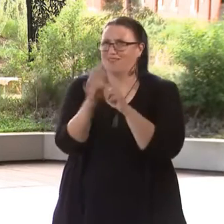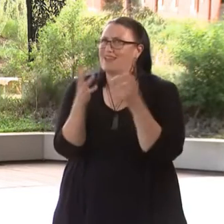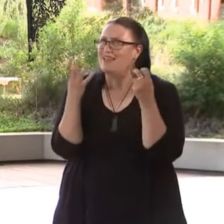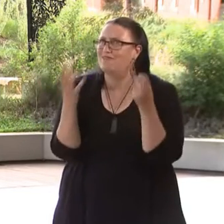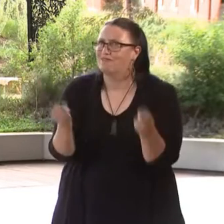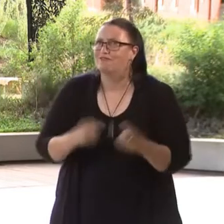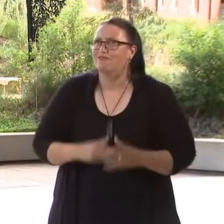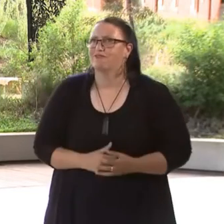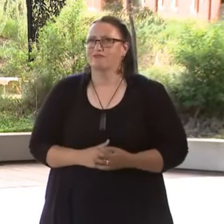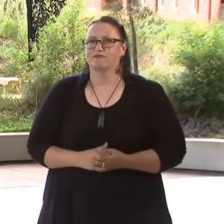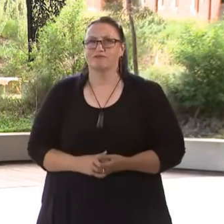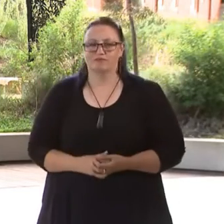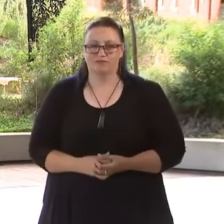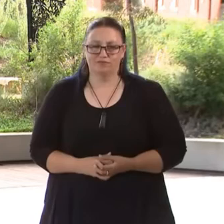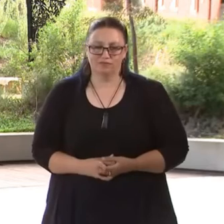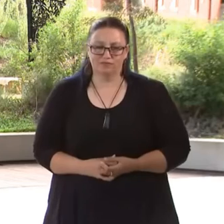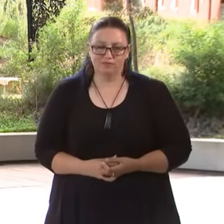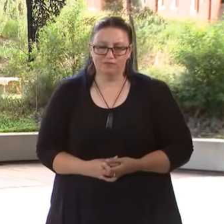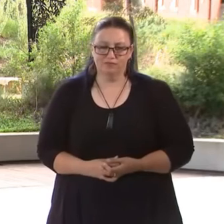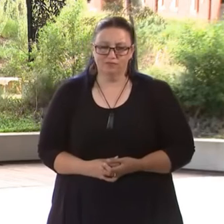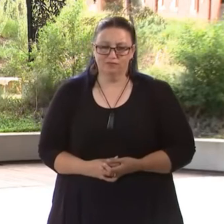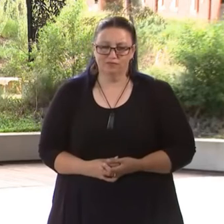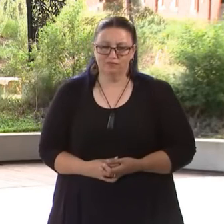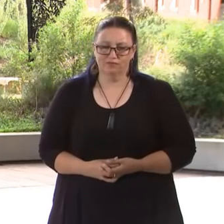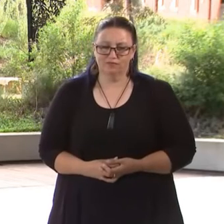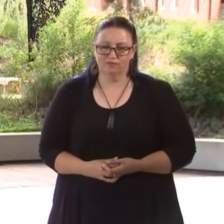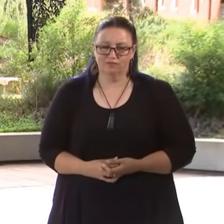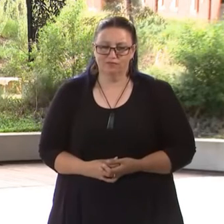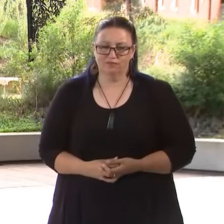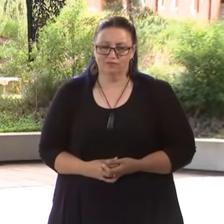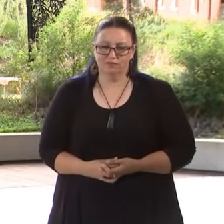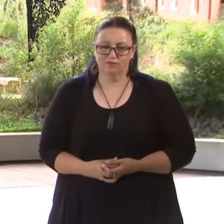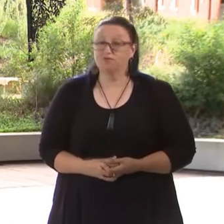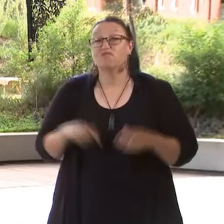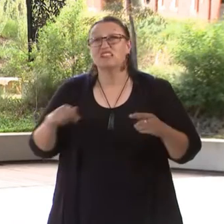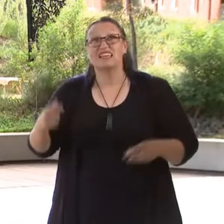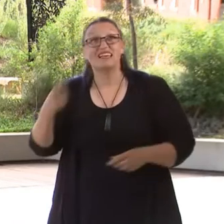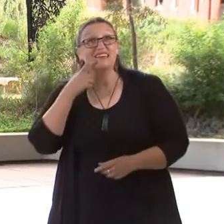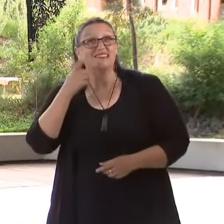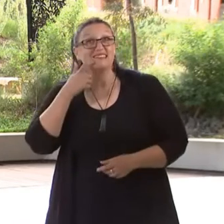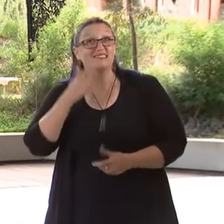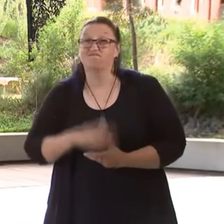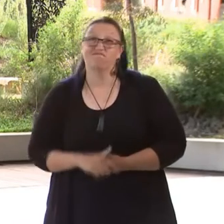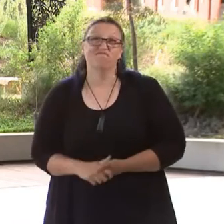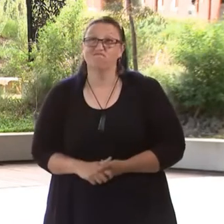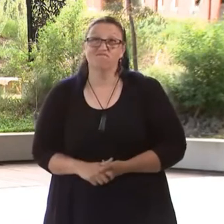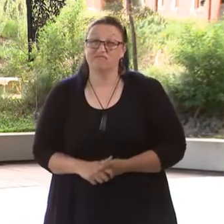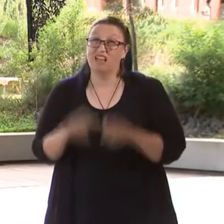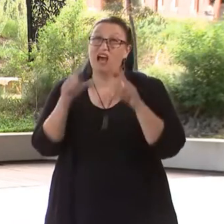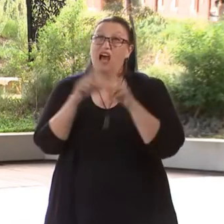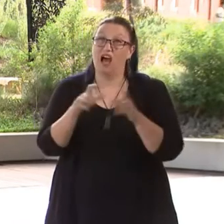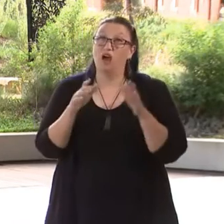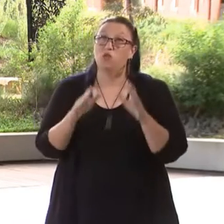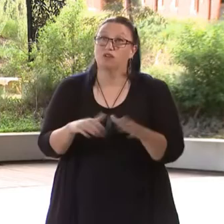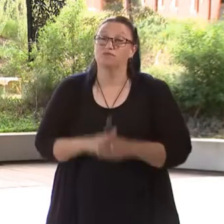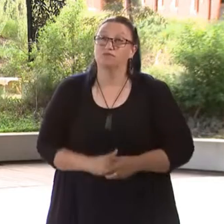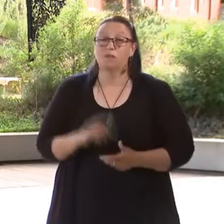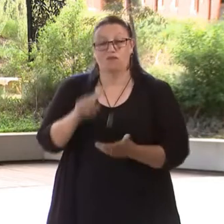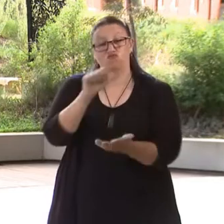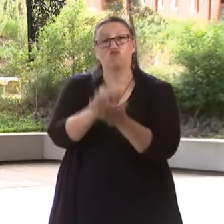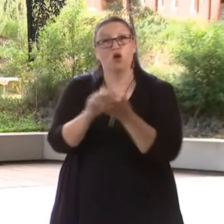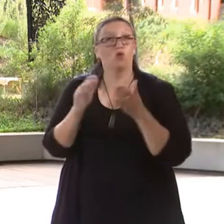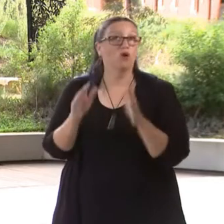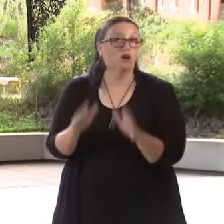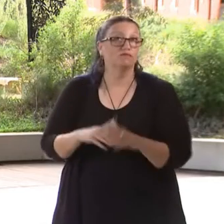the challenge that we faced into. Yes, it's difficult. It's a difficult and challenging road, but it's the right road to take. And if we